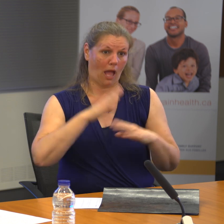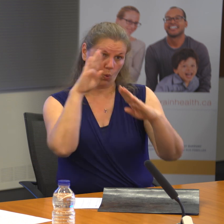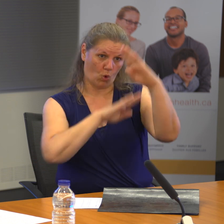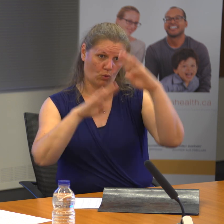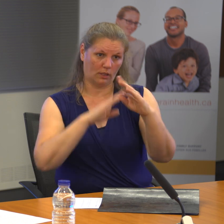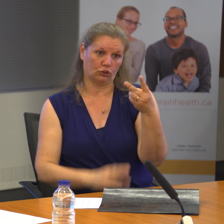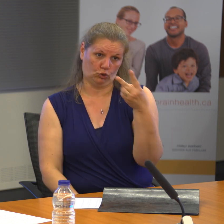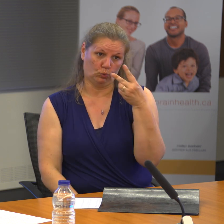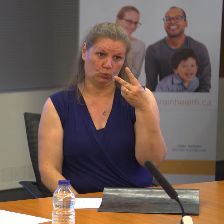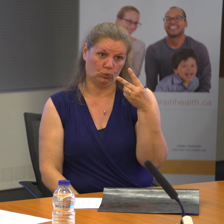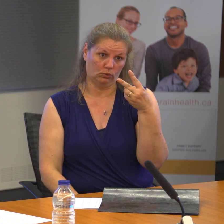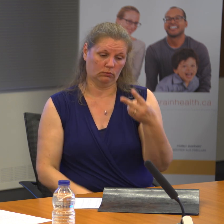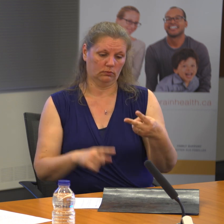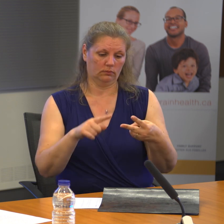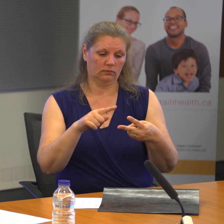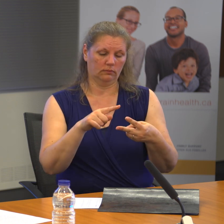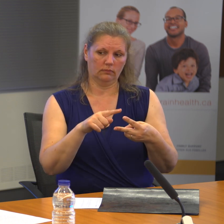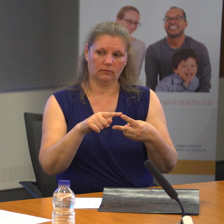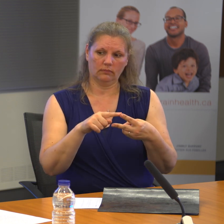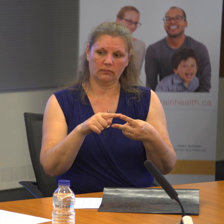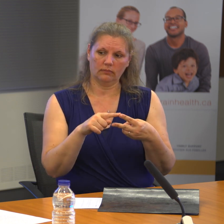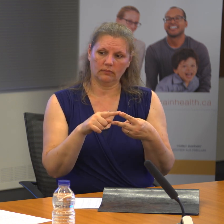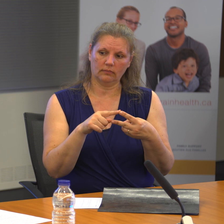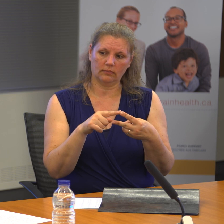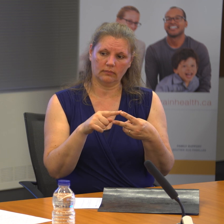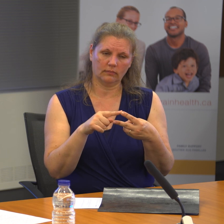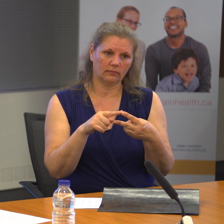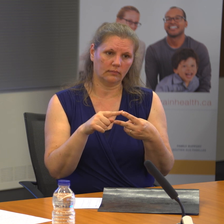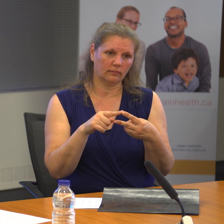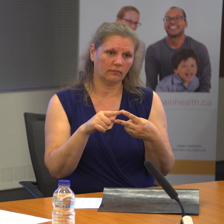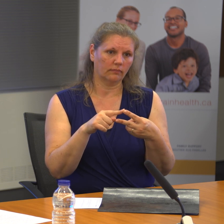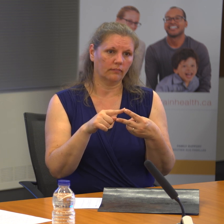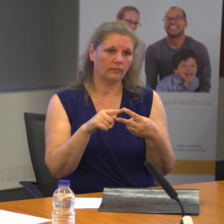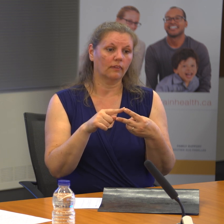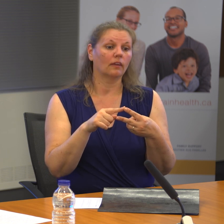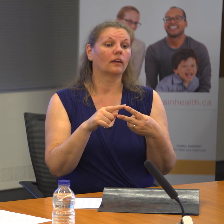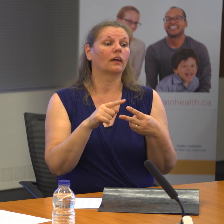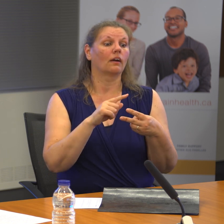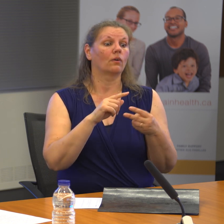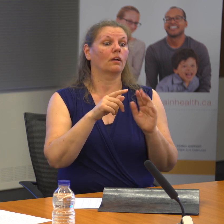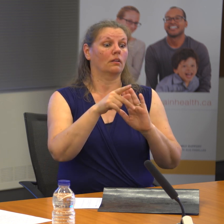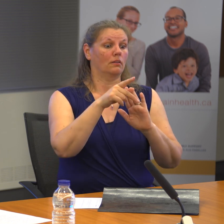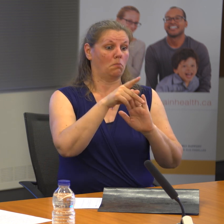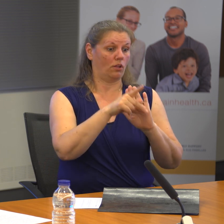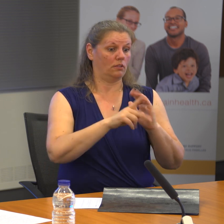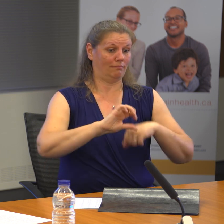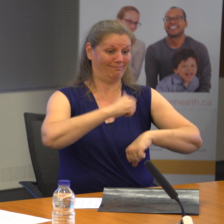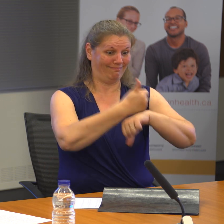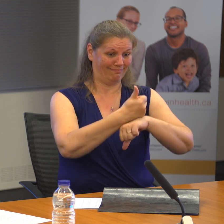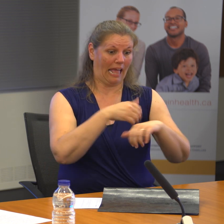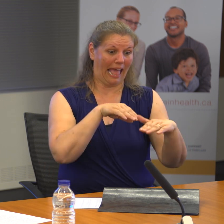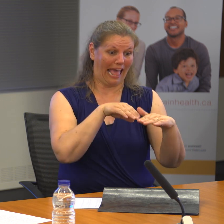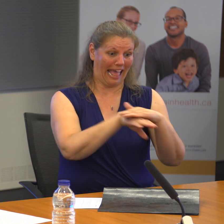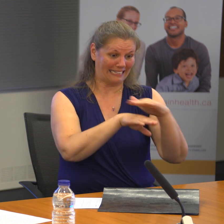things. When one brings in accessible legislation,